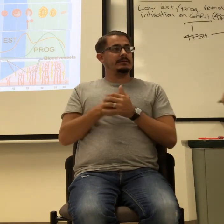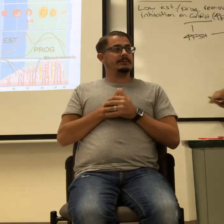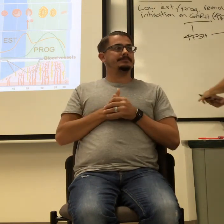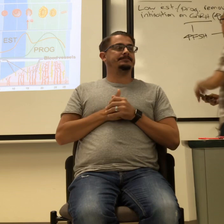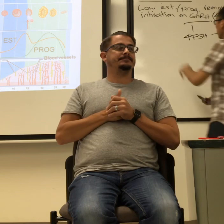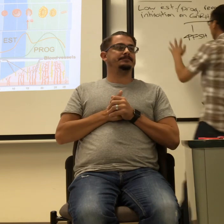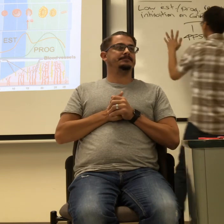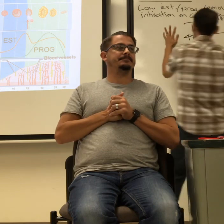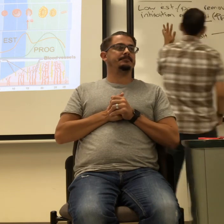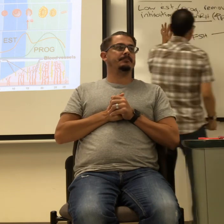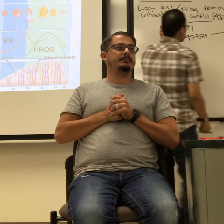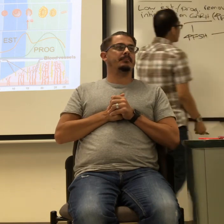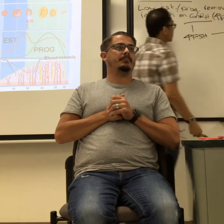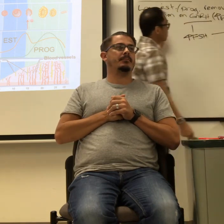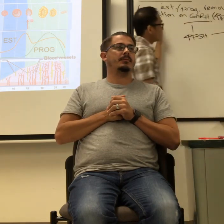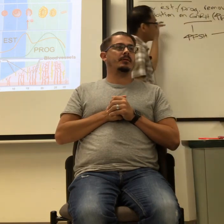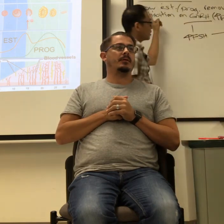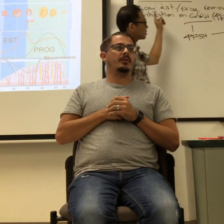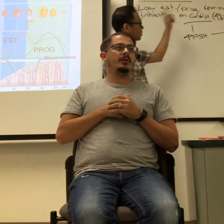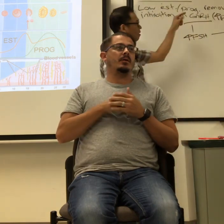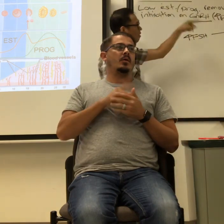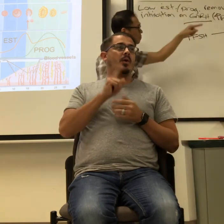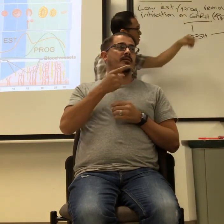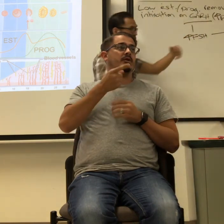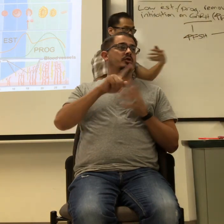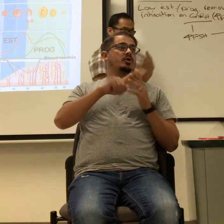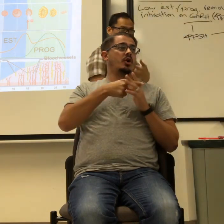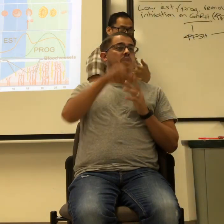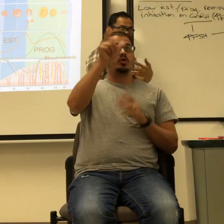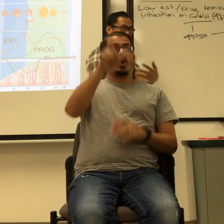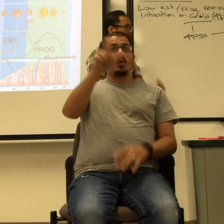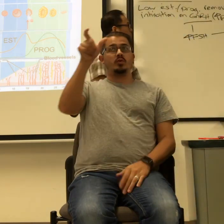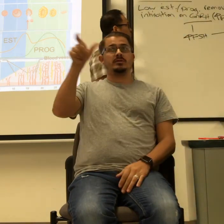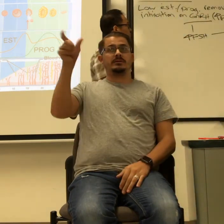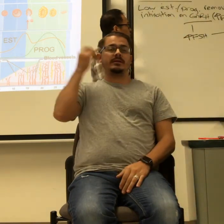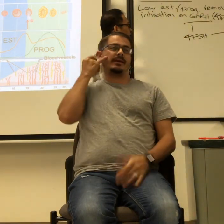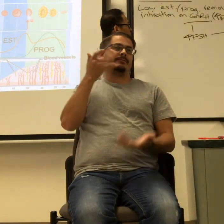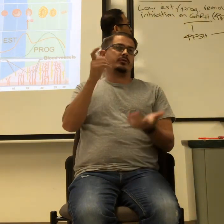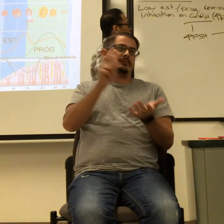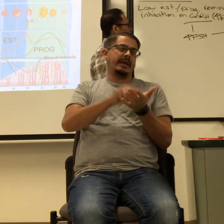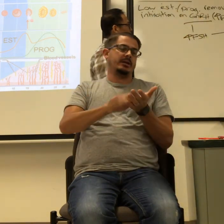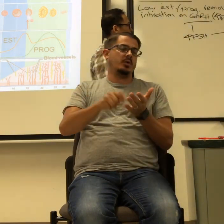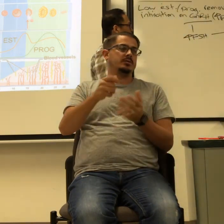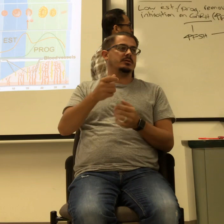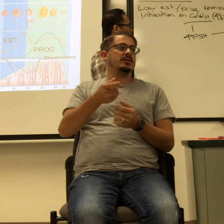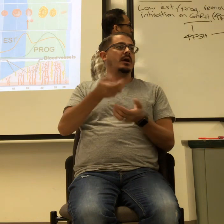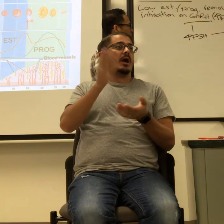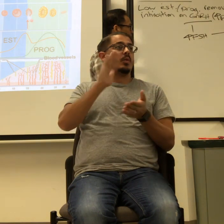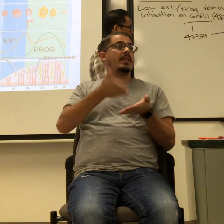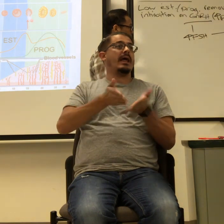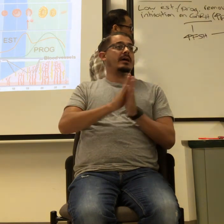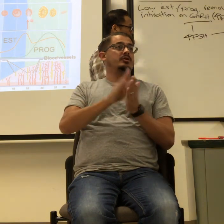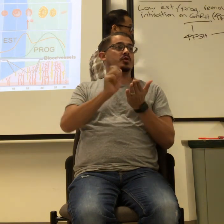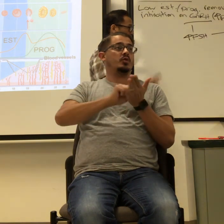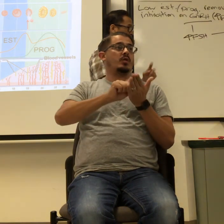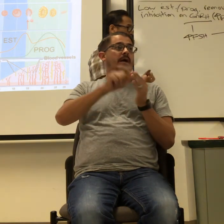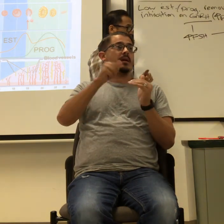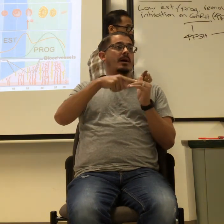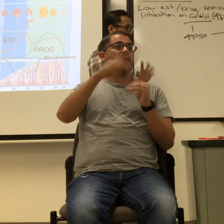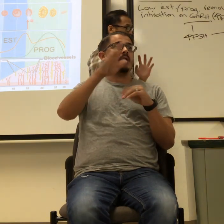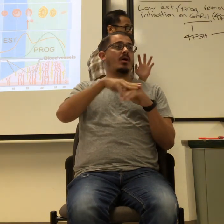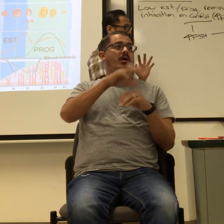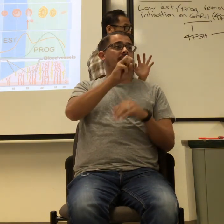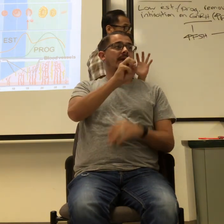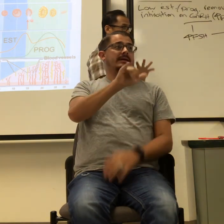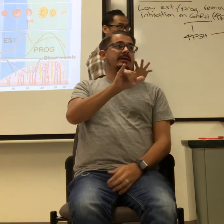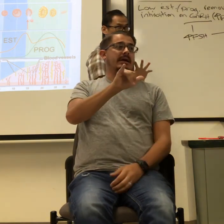where you started your notes with these 3 columns, if you're taking notes, this is what I'm going to ask you to write about on your